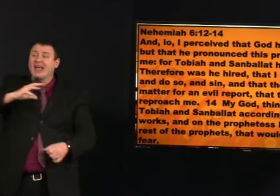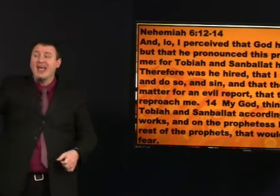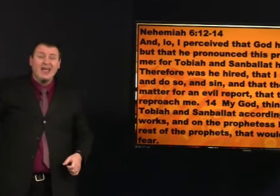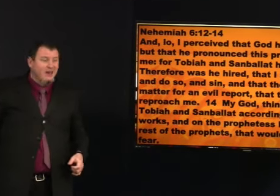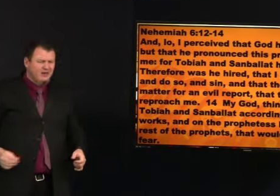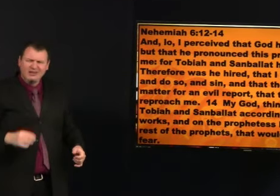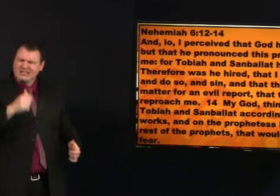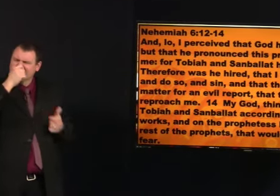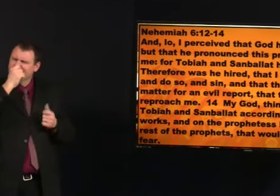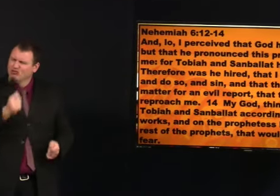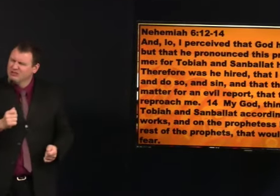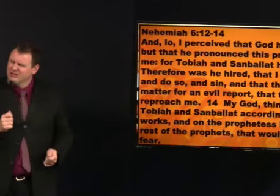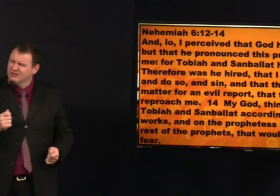according to these their works.